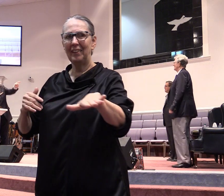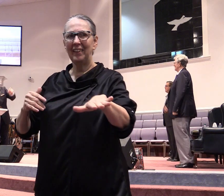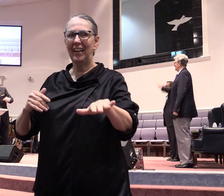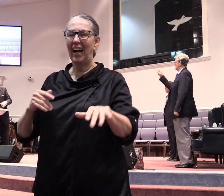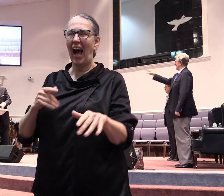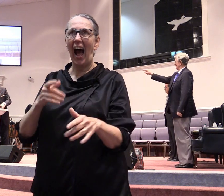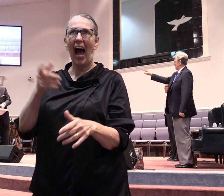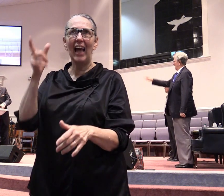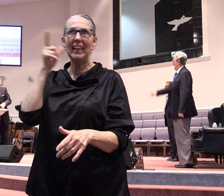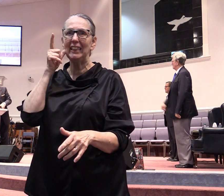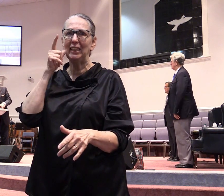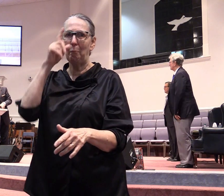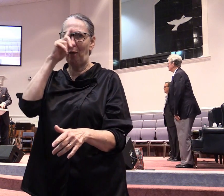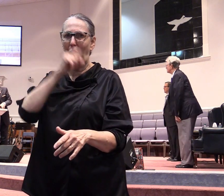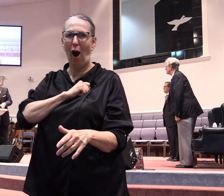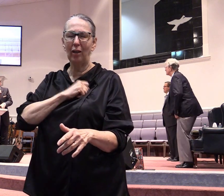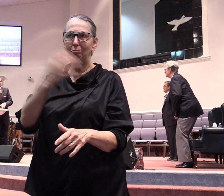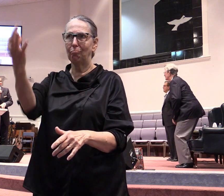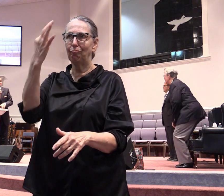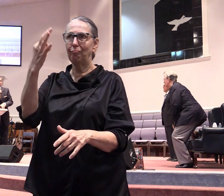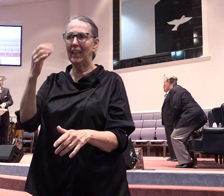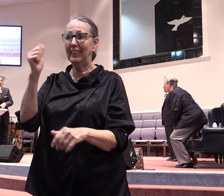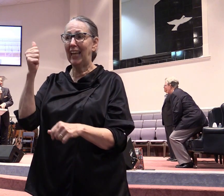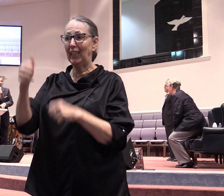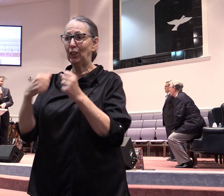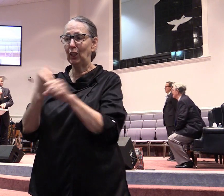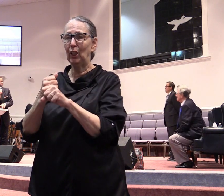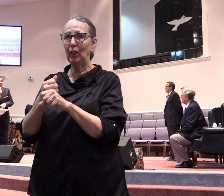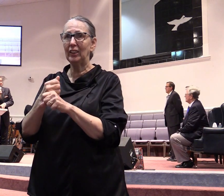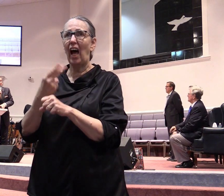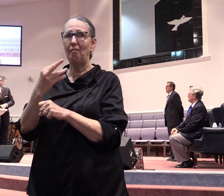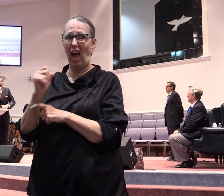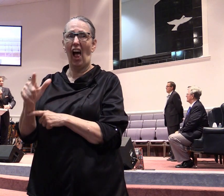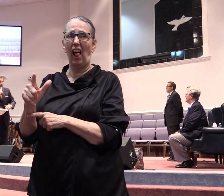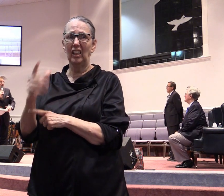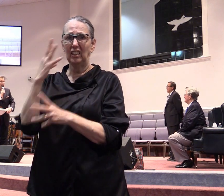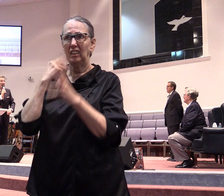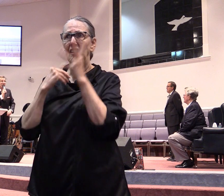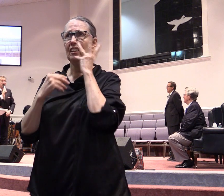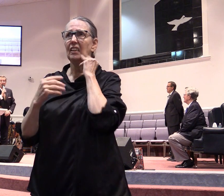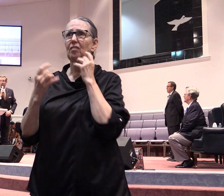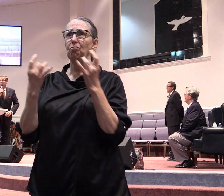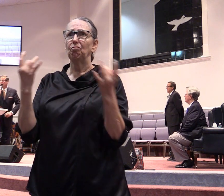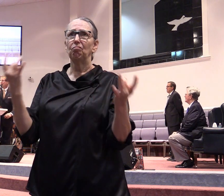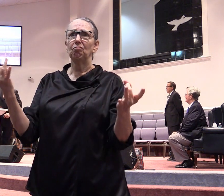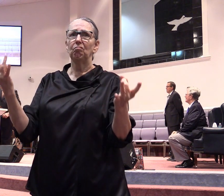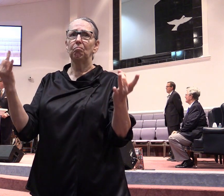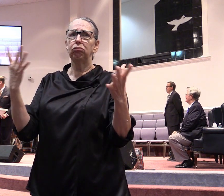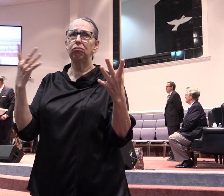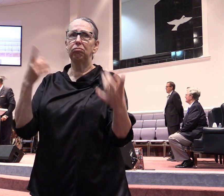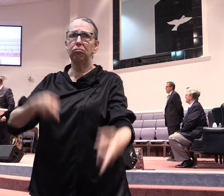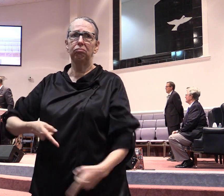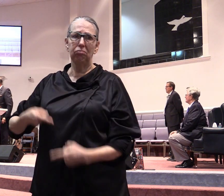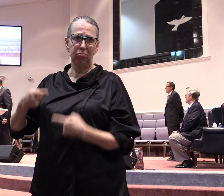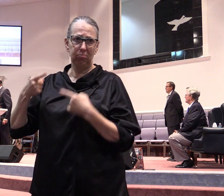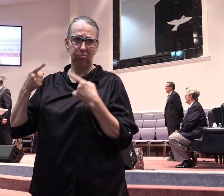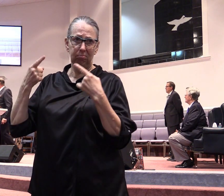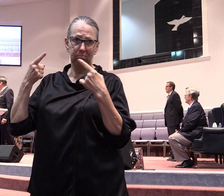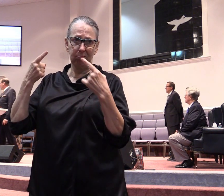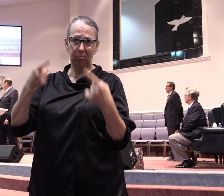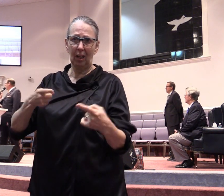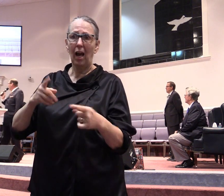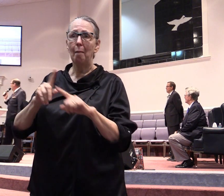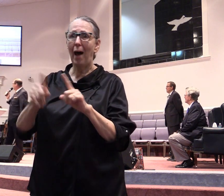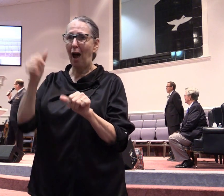just what it said. It's been 10 years of hell. I went through 10 years of difficulty. And